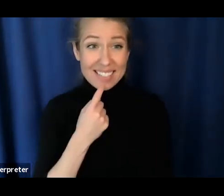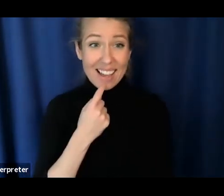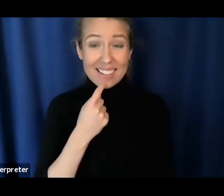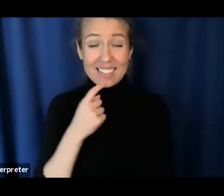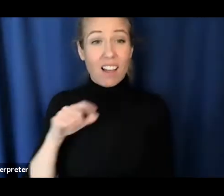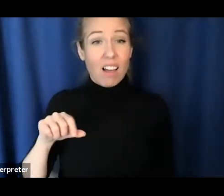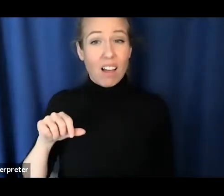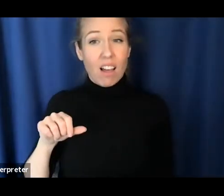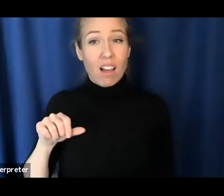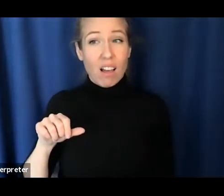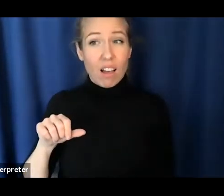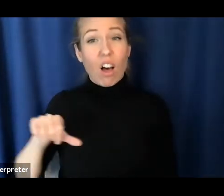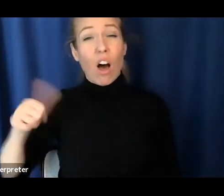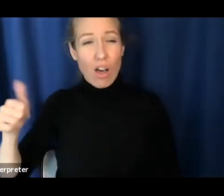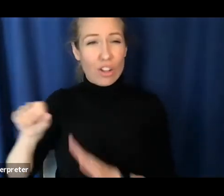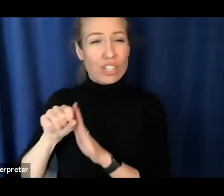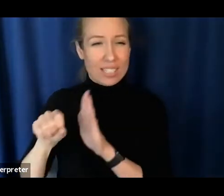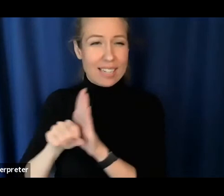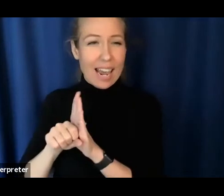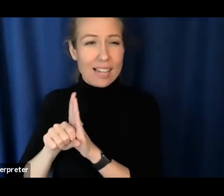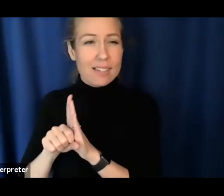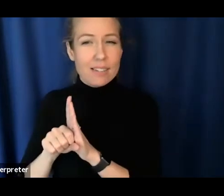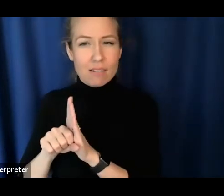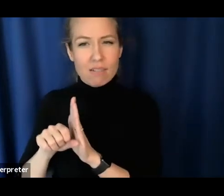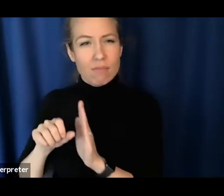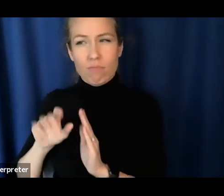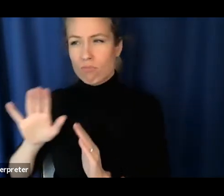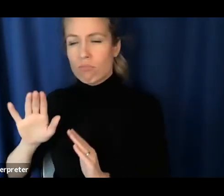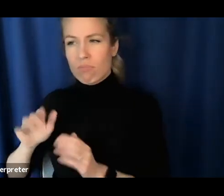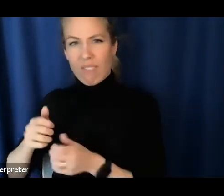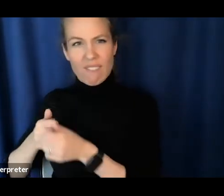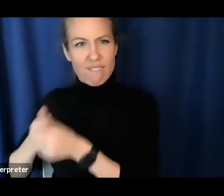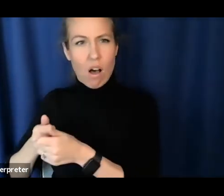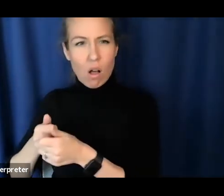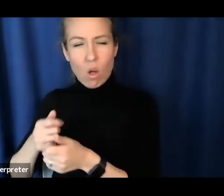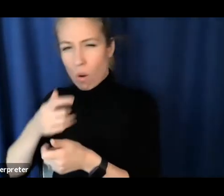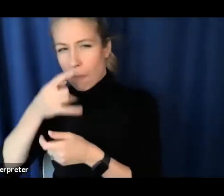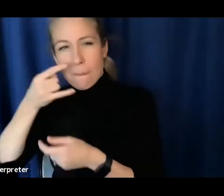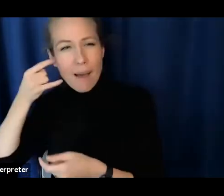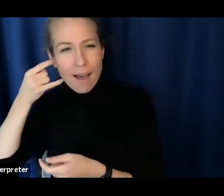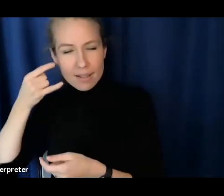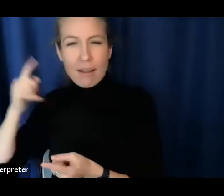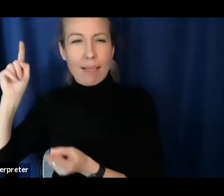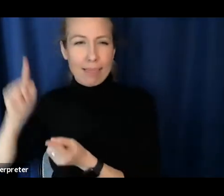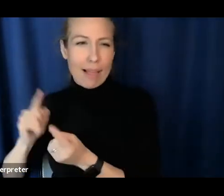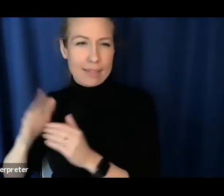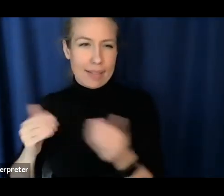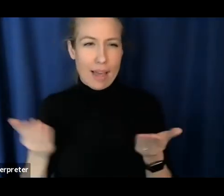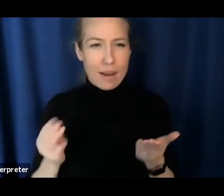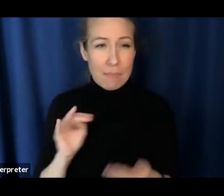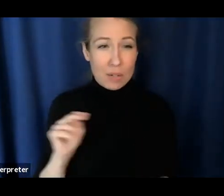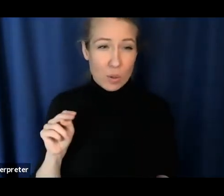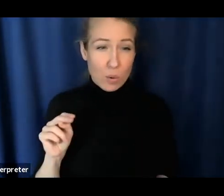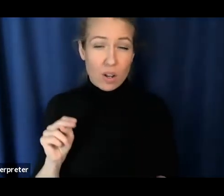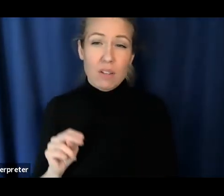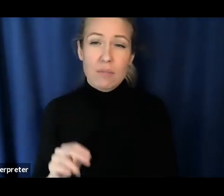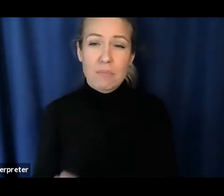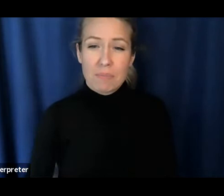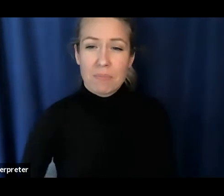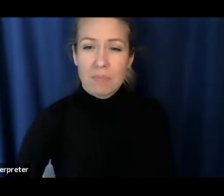than the national average and then some states, which is part of what leads us to think that we've got room to go